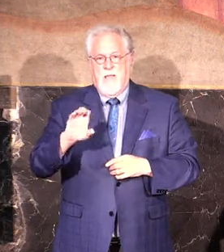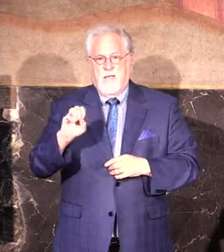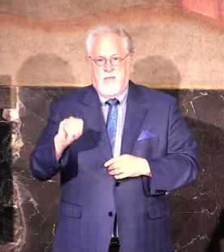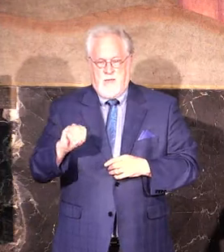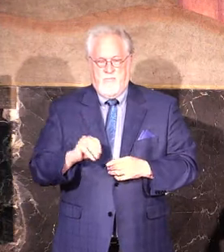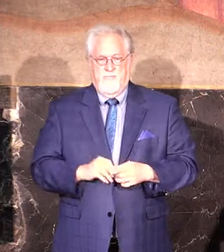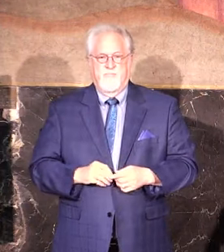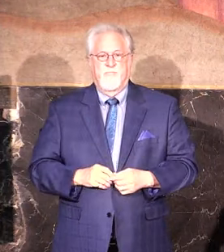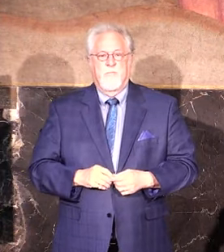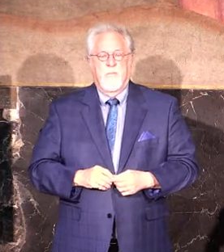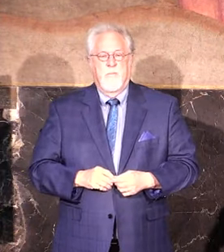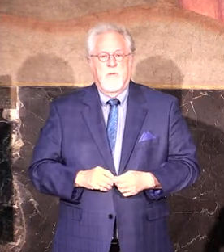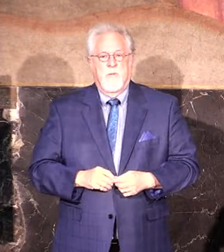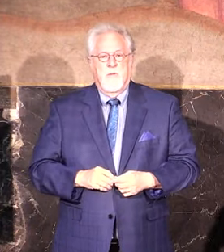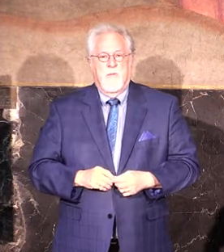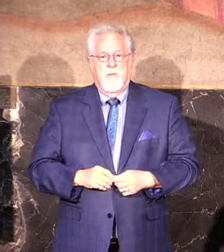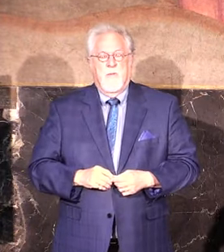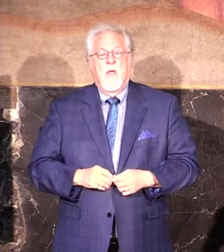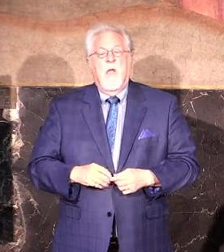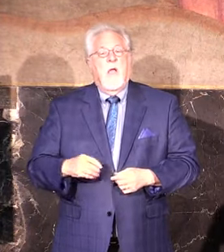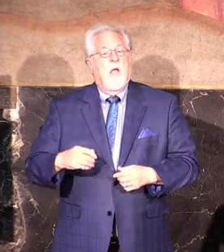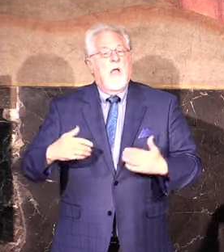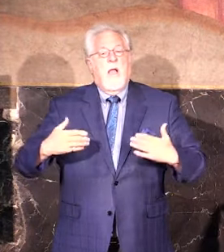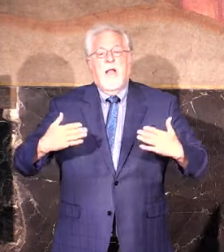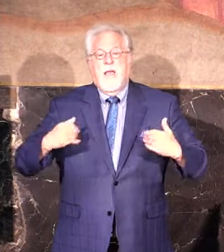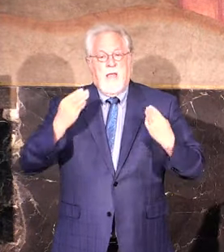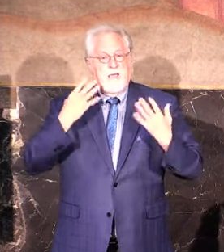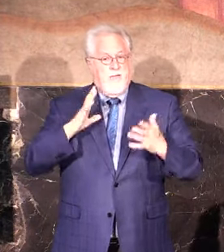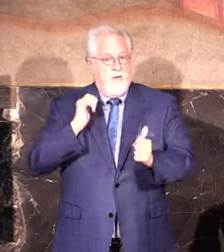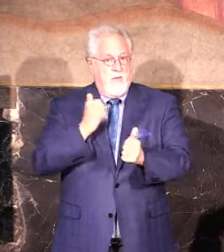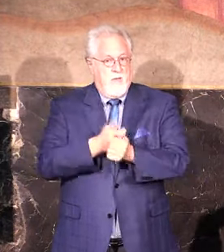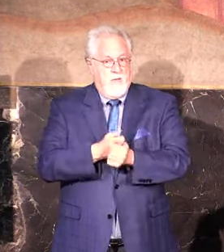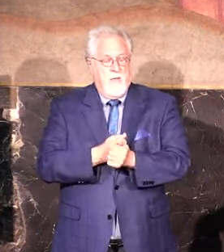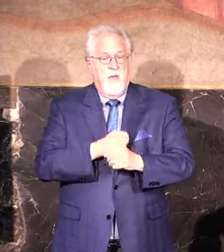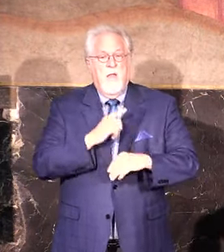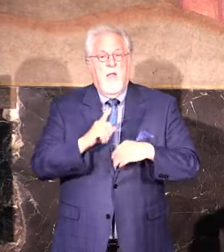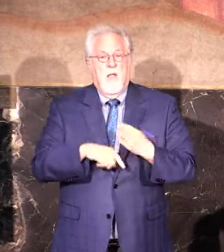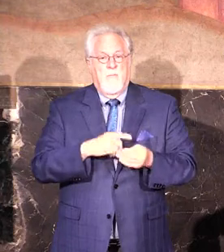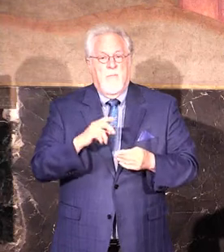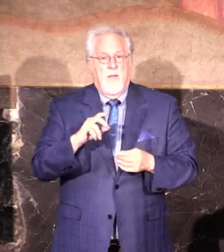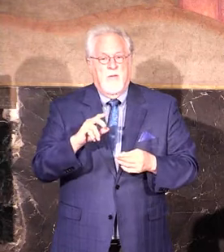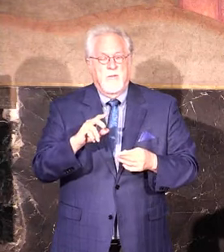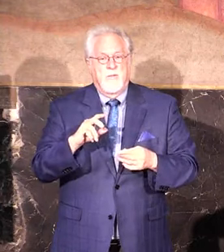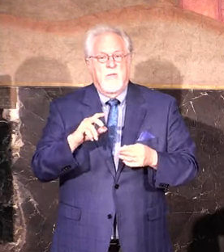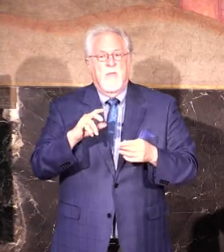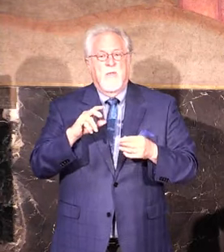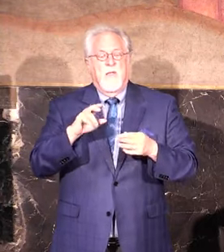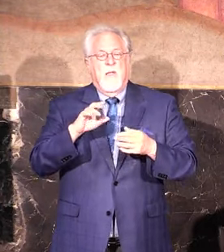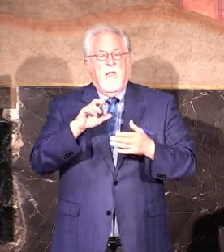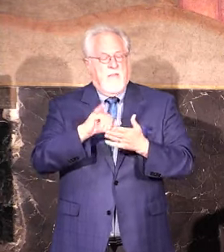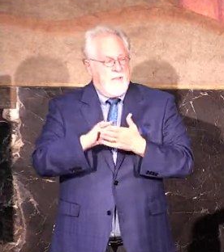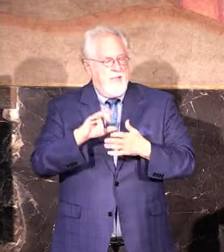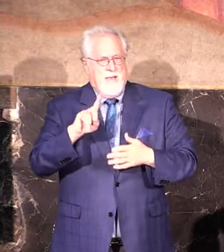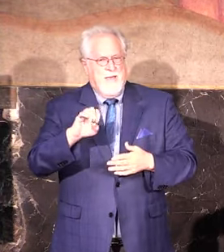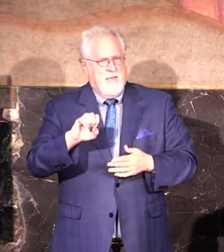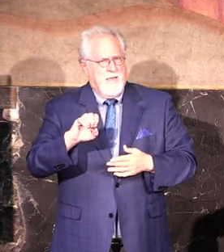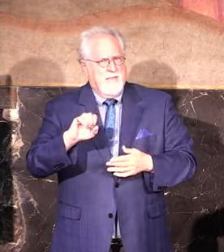details. We have not given you an update yet on remdesivir, but we want to do that